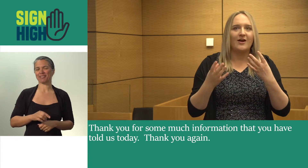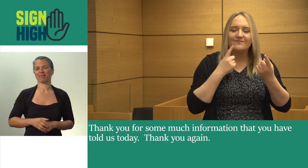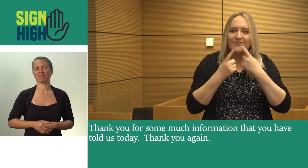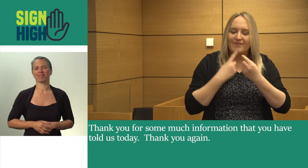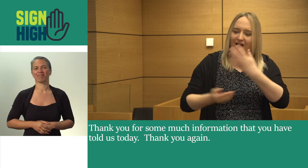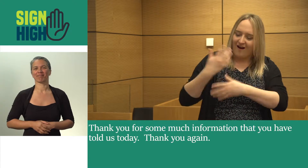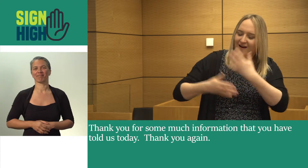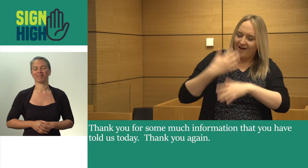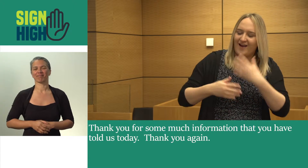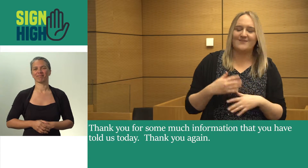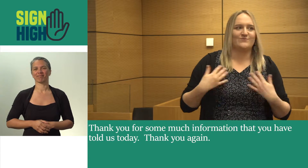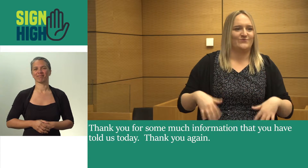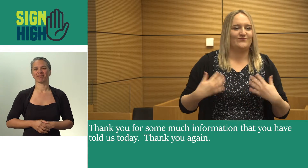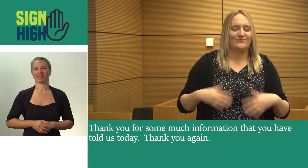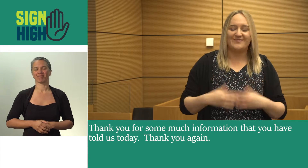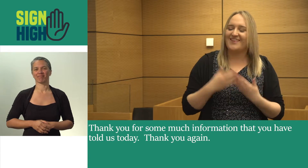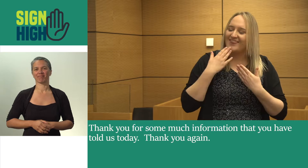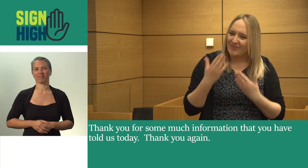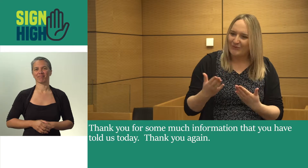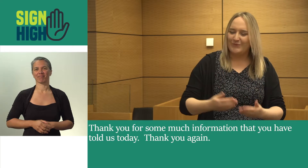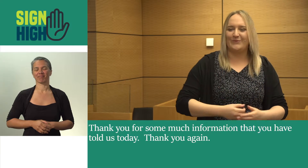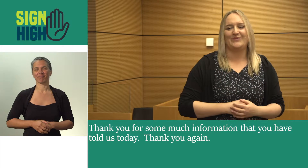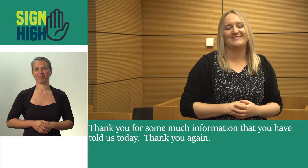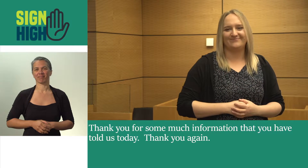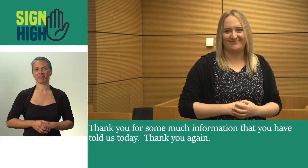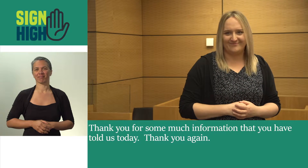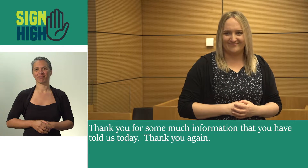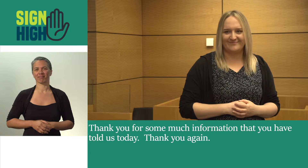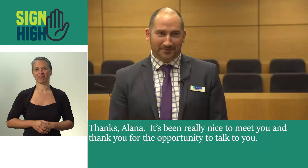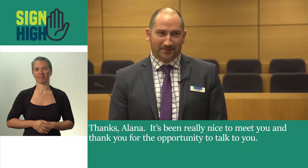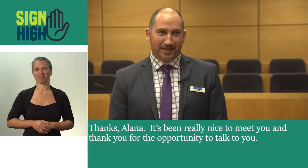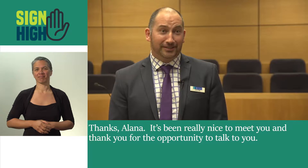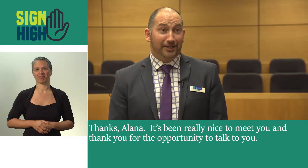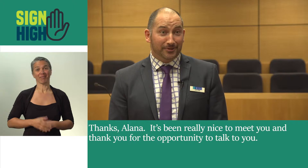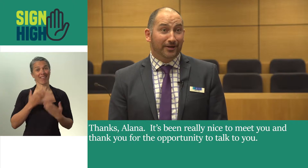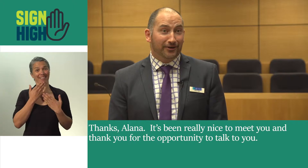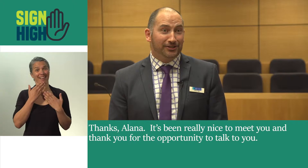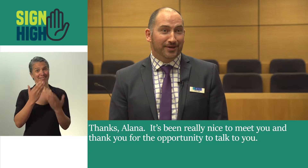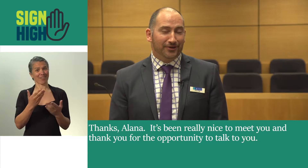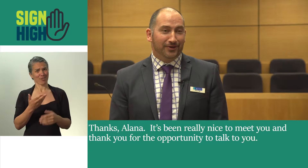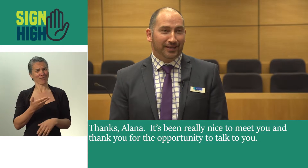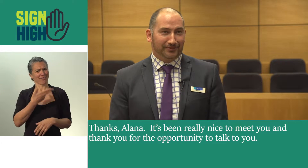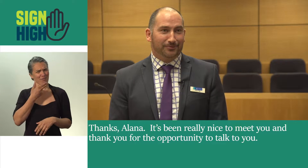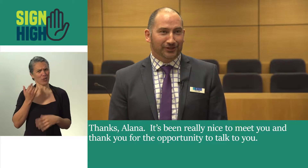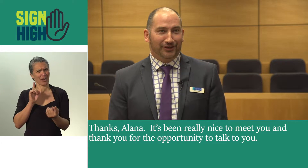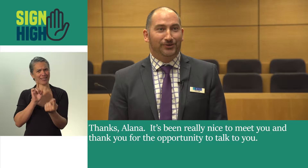Thank you for all that information you've given us today. Thank you again. Thanks, Leanne. It's been really nice to meet you, and thanks for the opportunity to talk